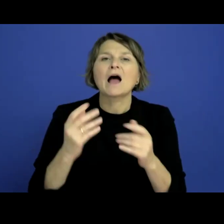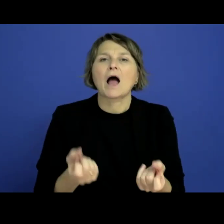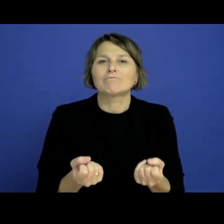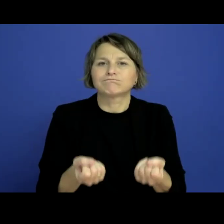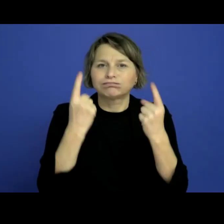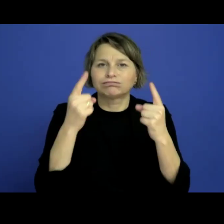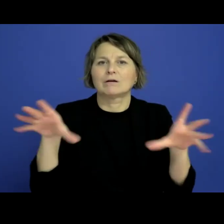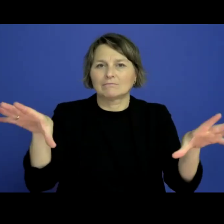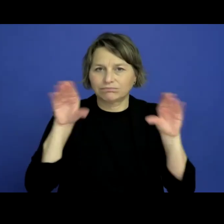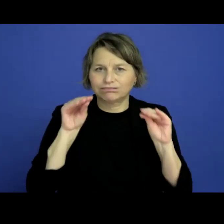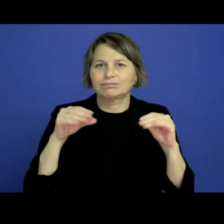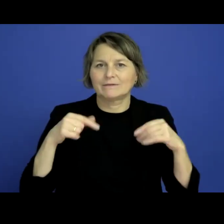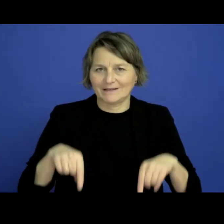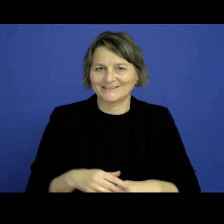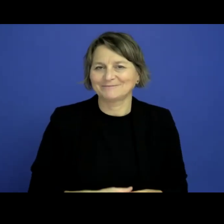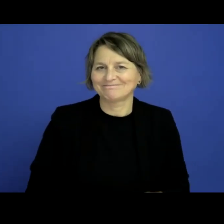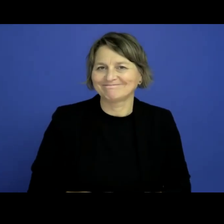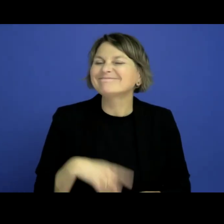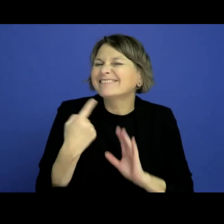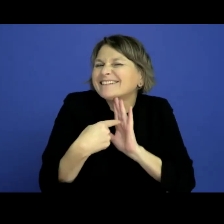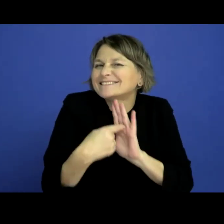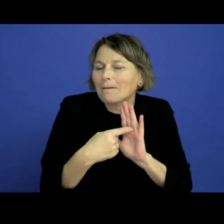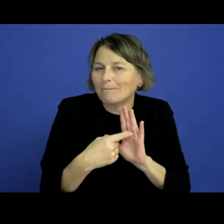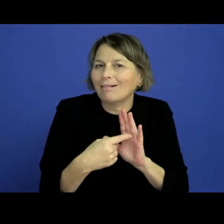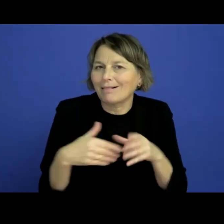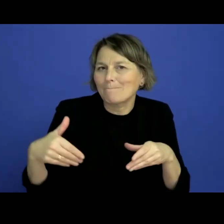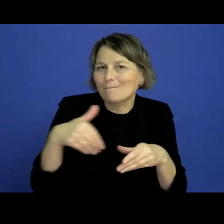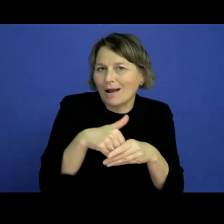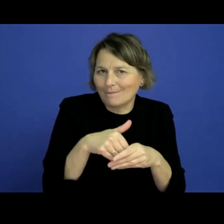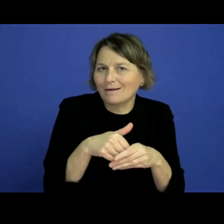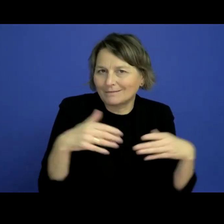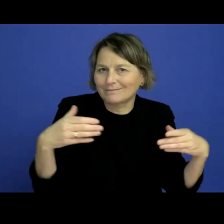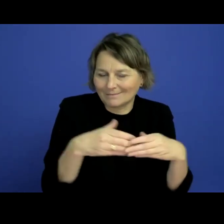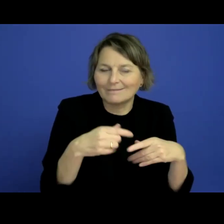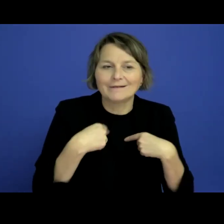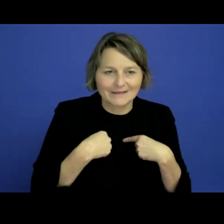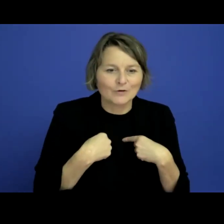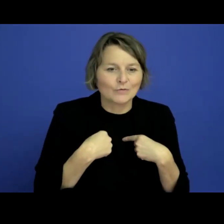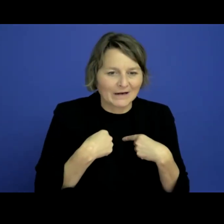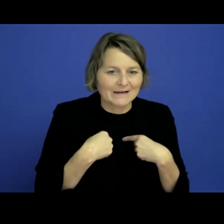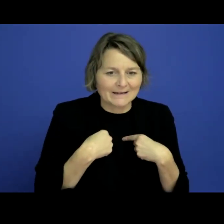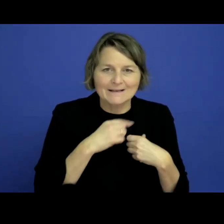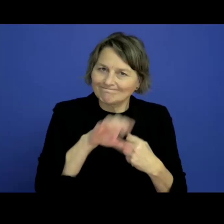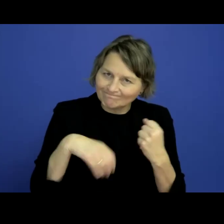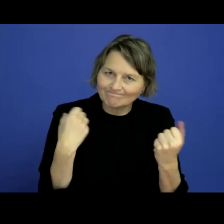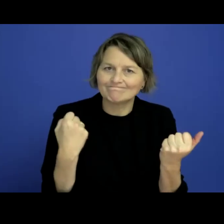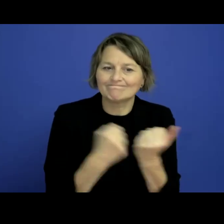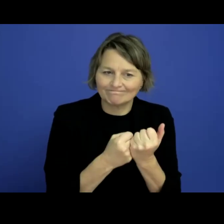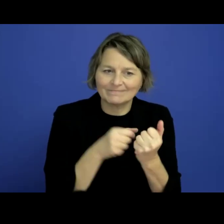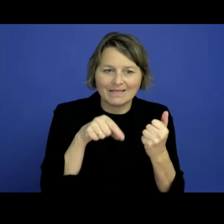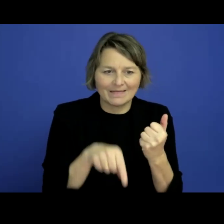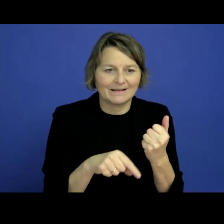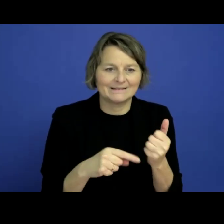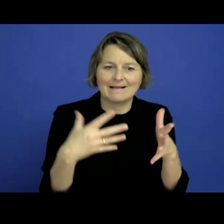several members of this network have been actively supporting the tests on accessibility of our